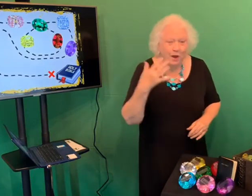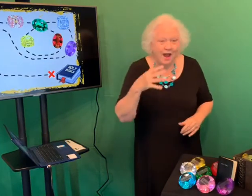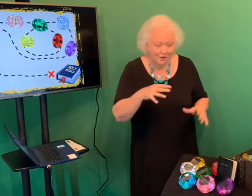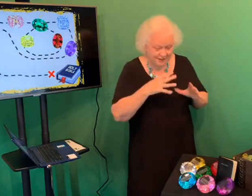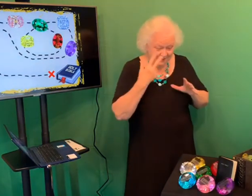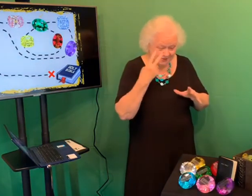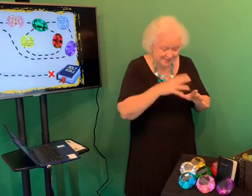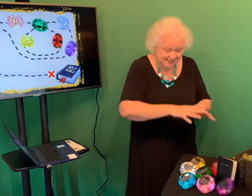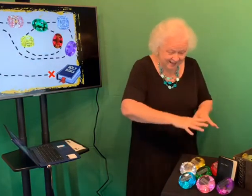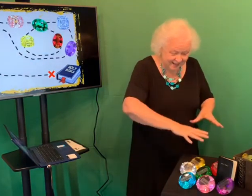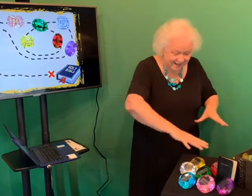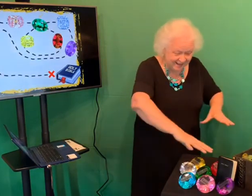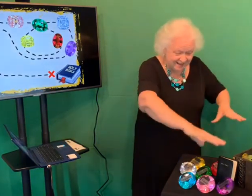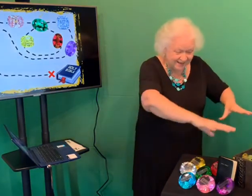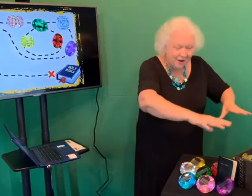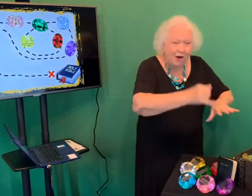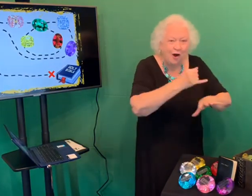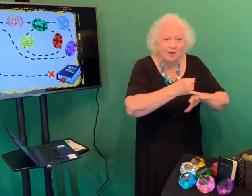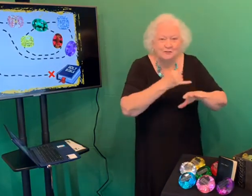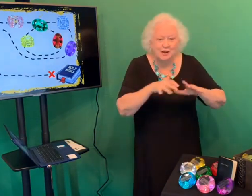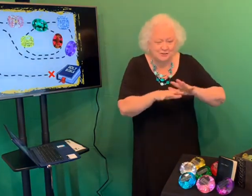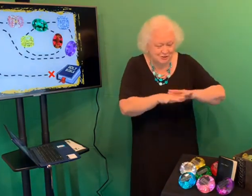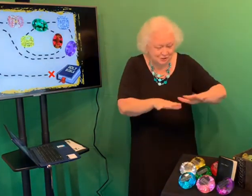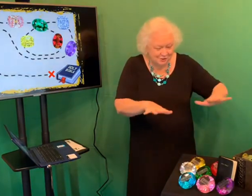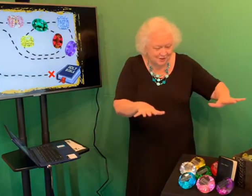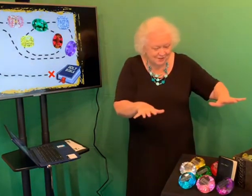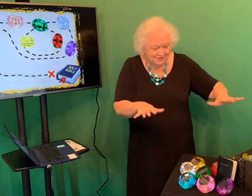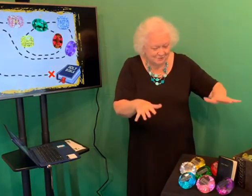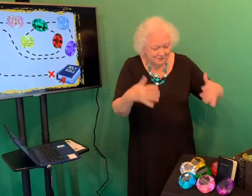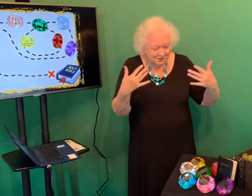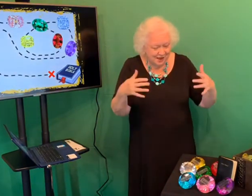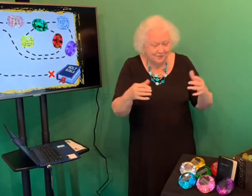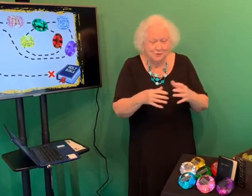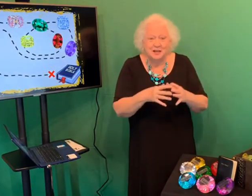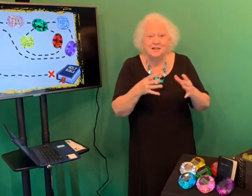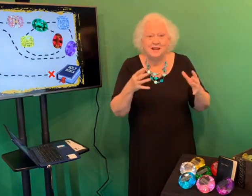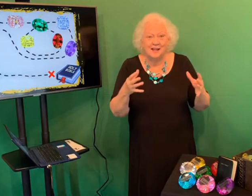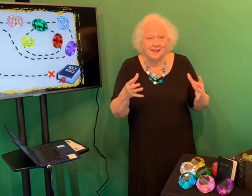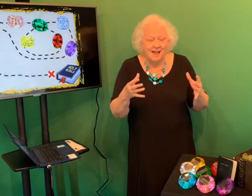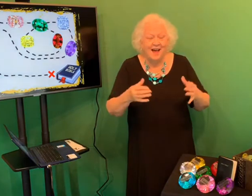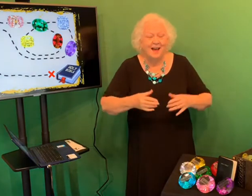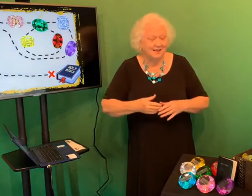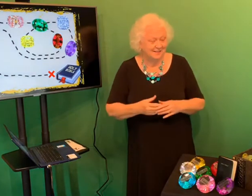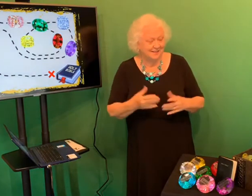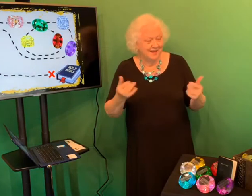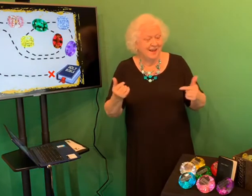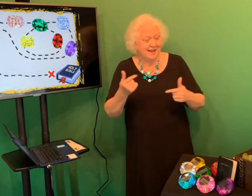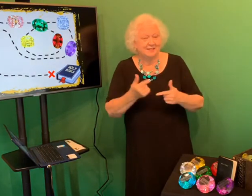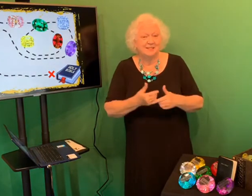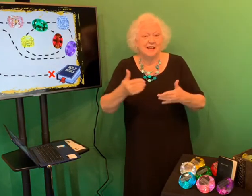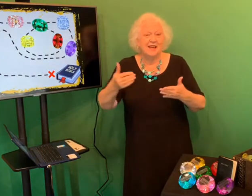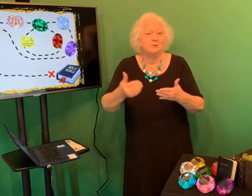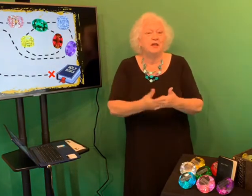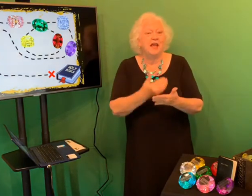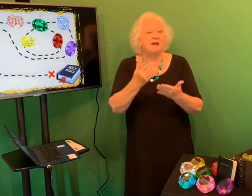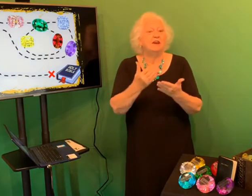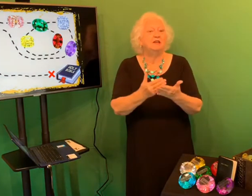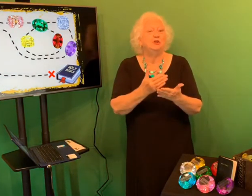Wow, can you see all of our jewels? We're getting a lot. And today we have a